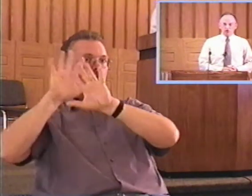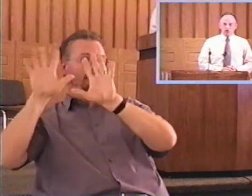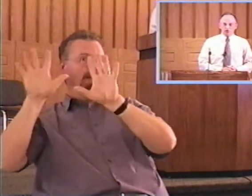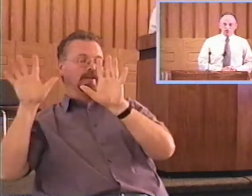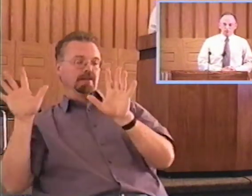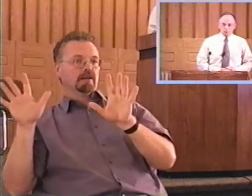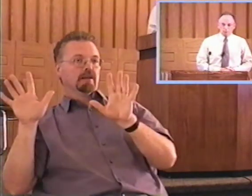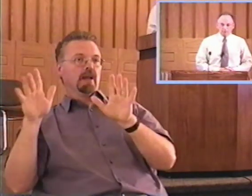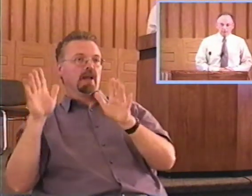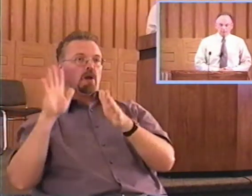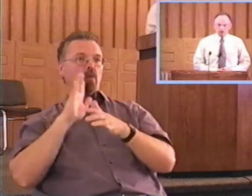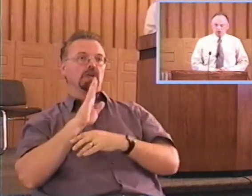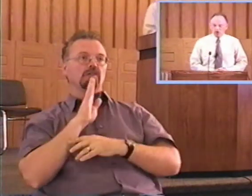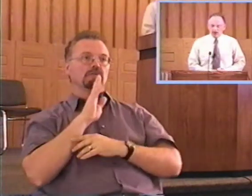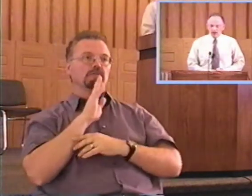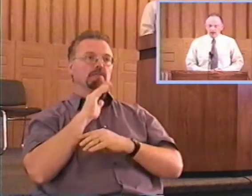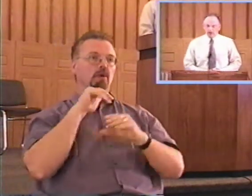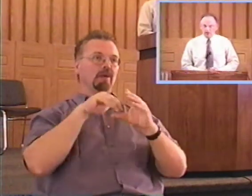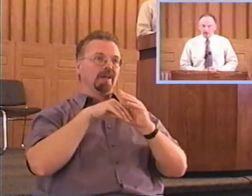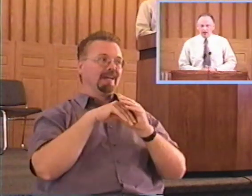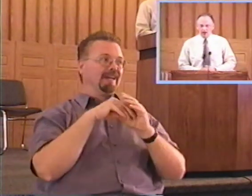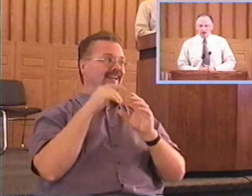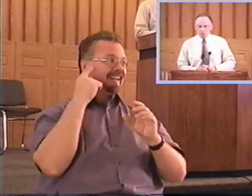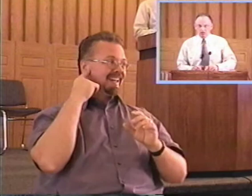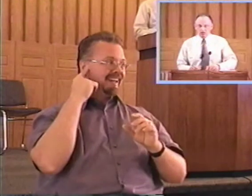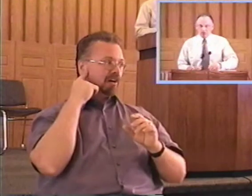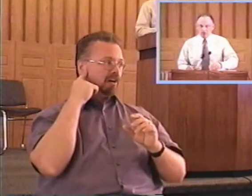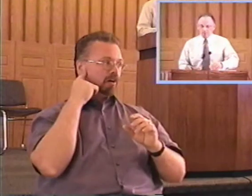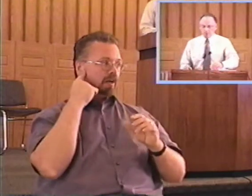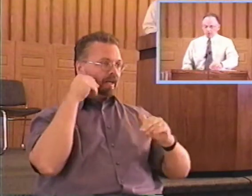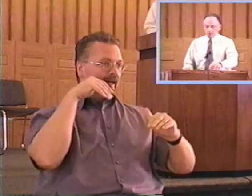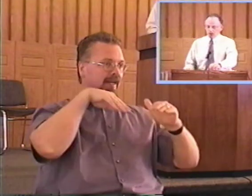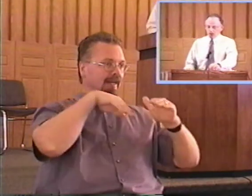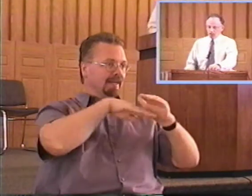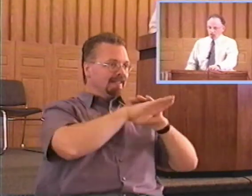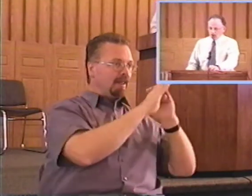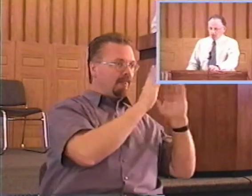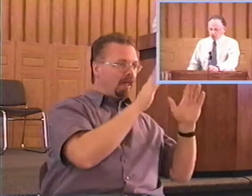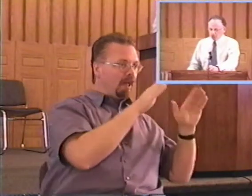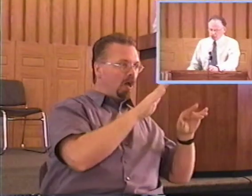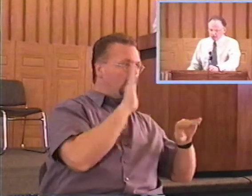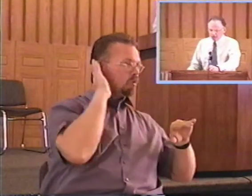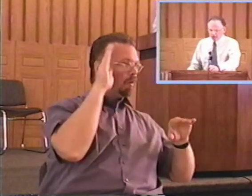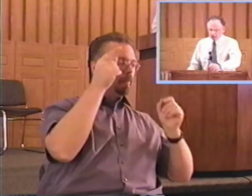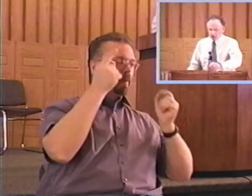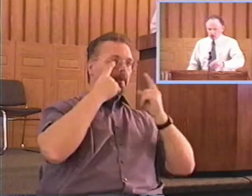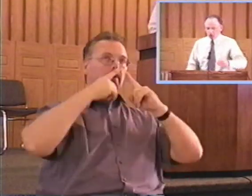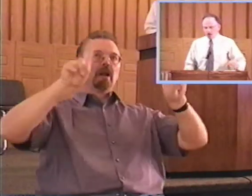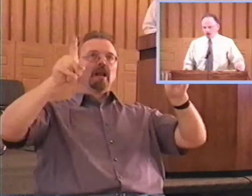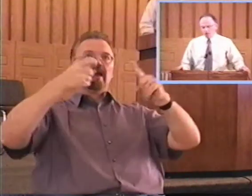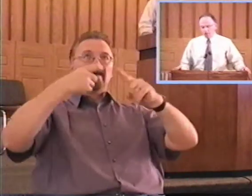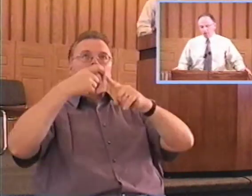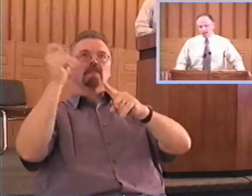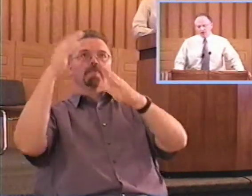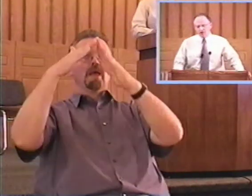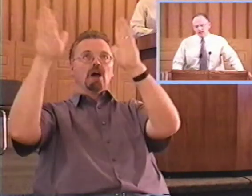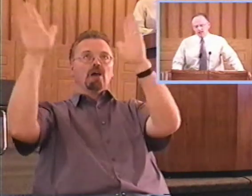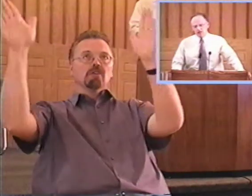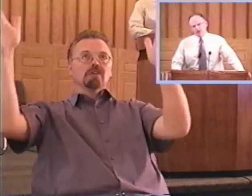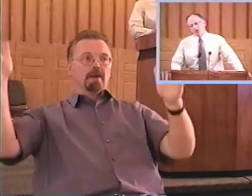the inner rooms will be proclaimed on the housetops. A person who fears